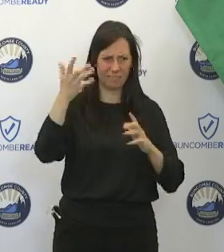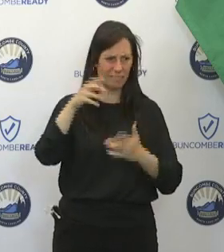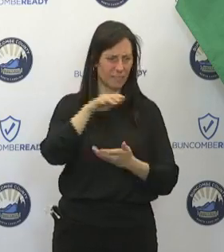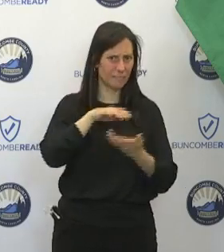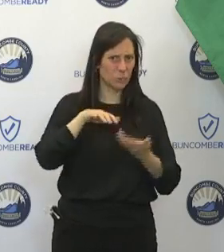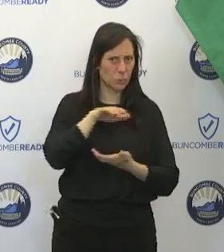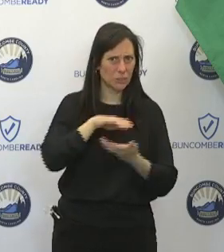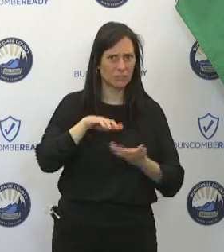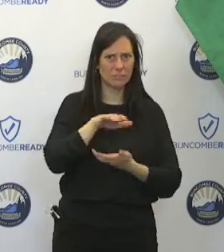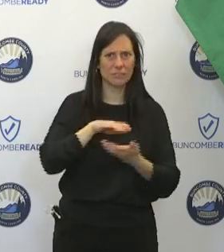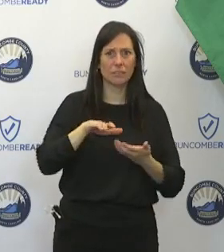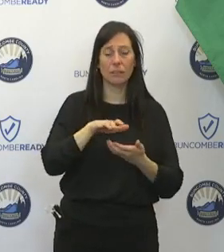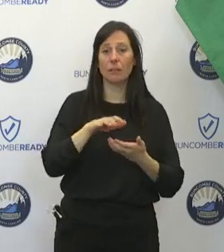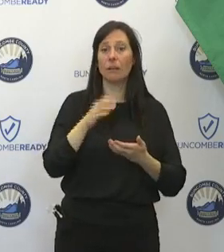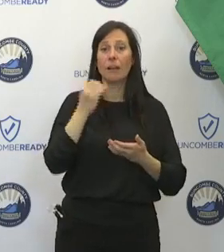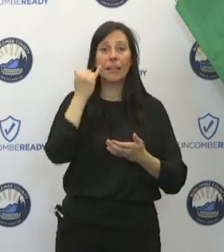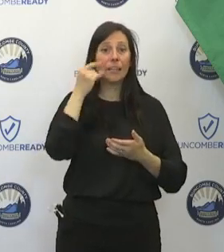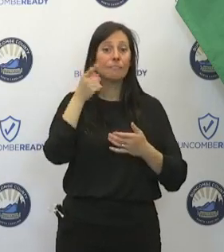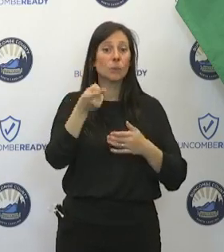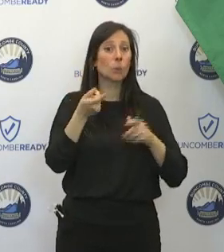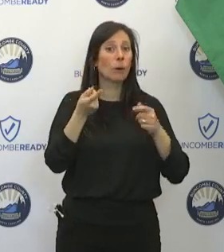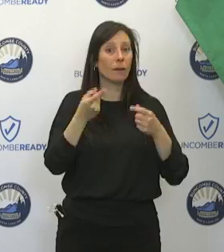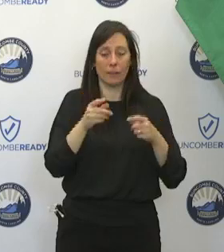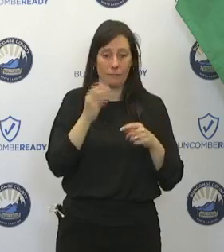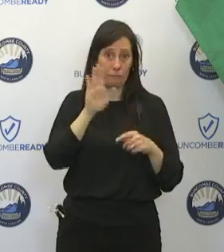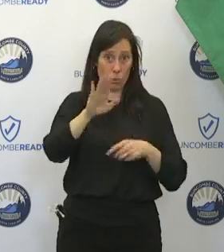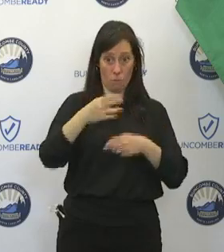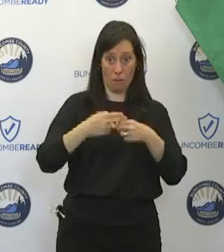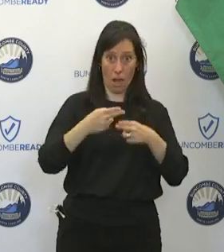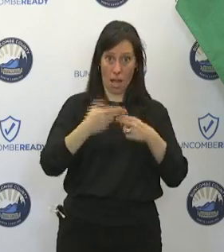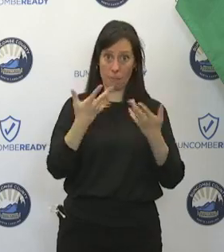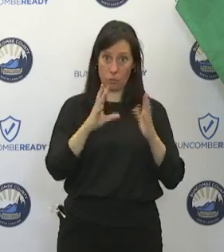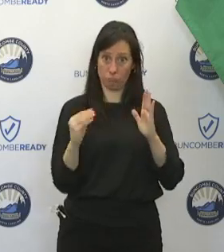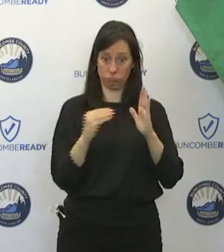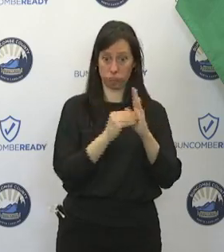need to remove your name from the wait list for any reason, please email